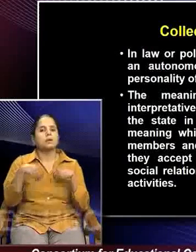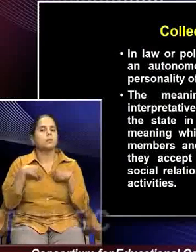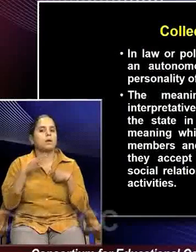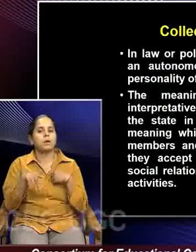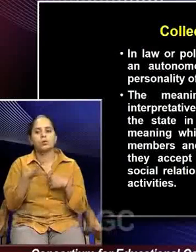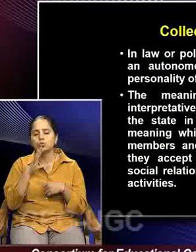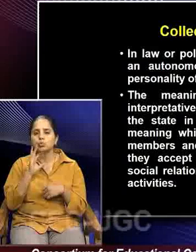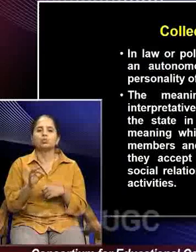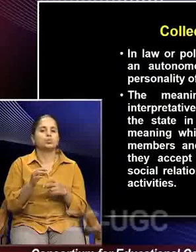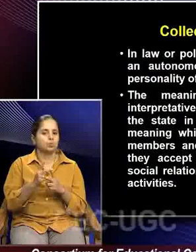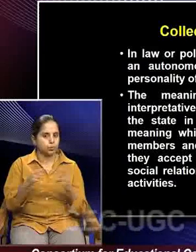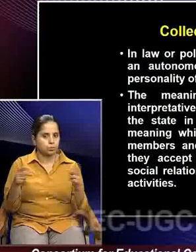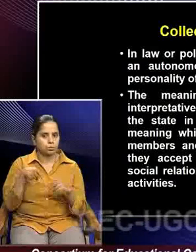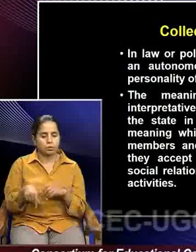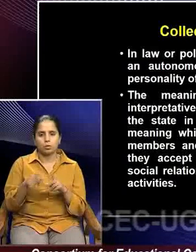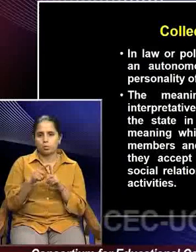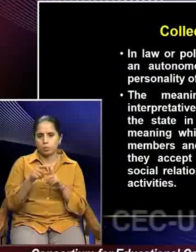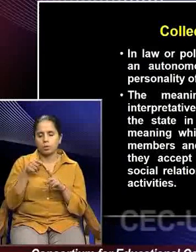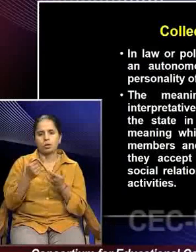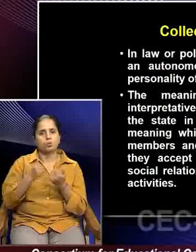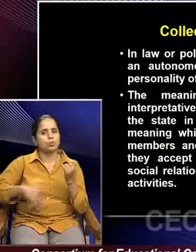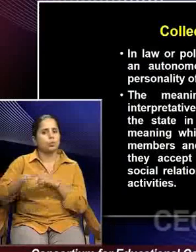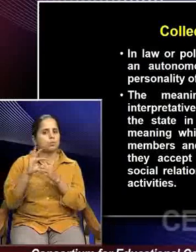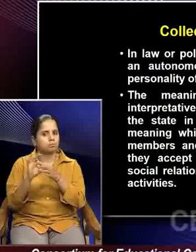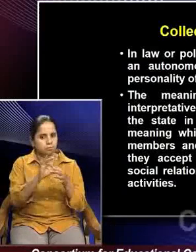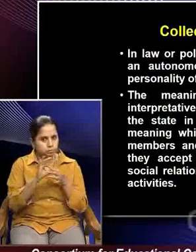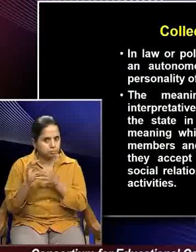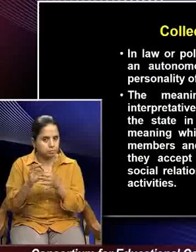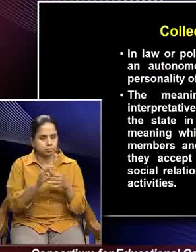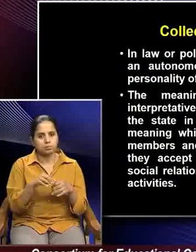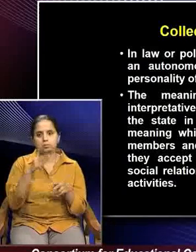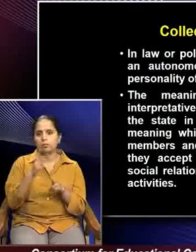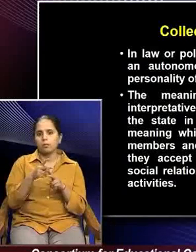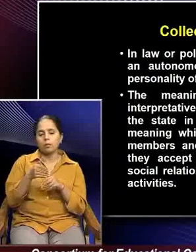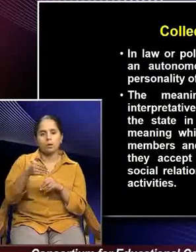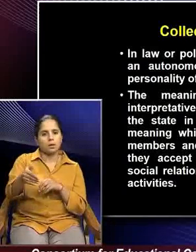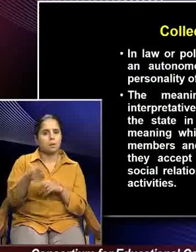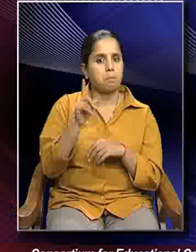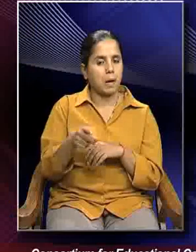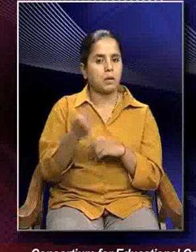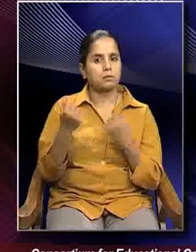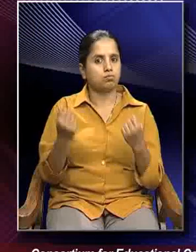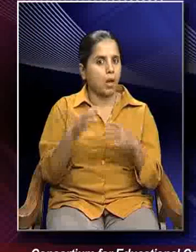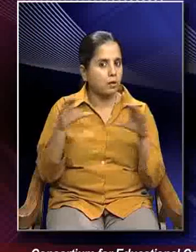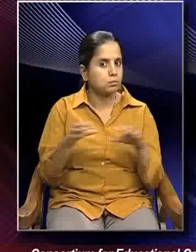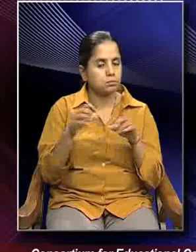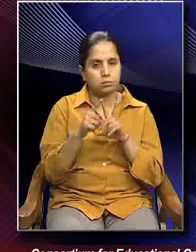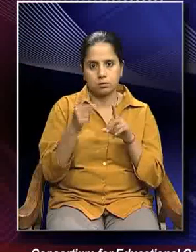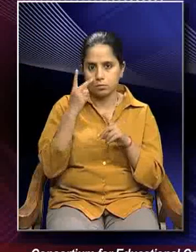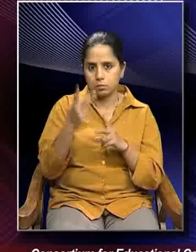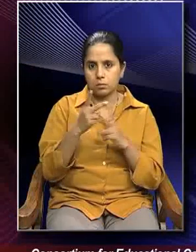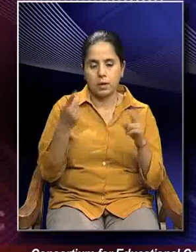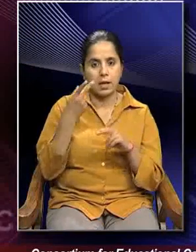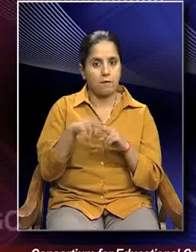a reality, conduct social relationship, and pursue definite activities. So if